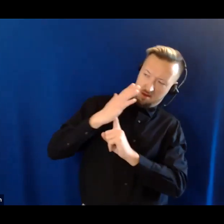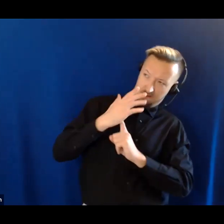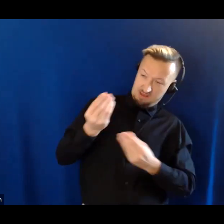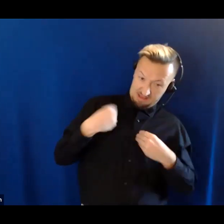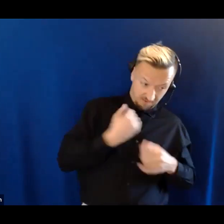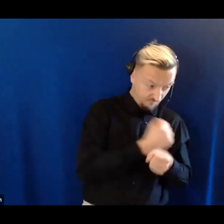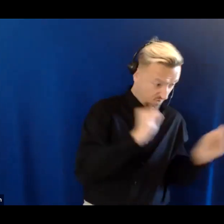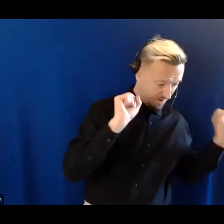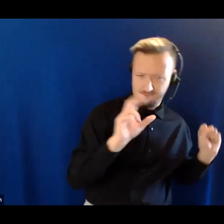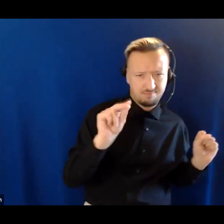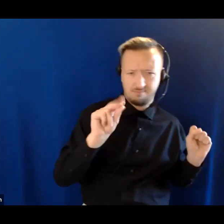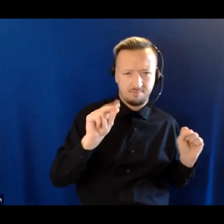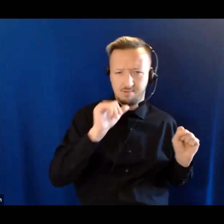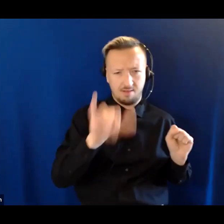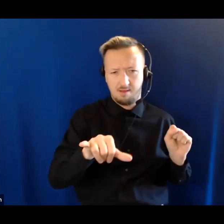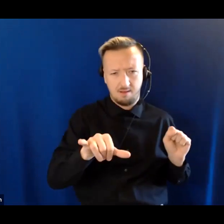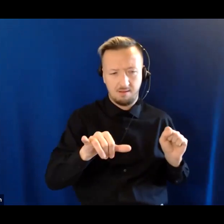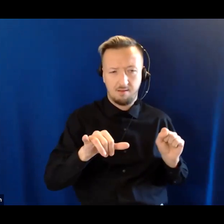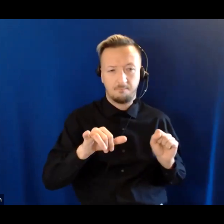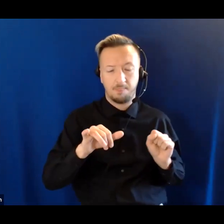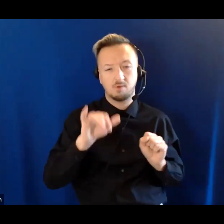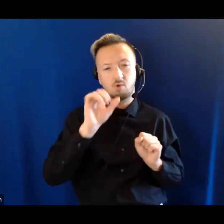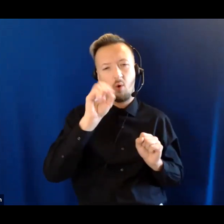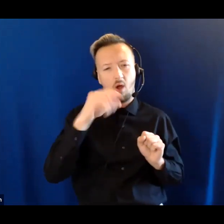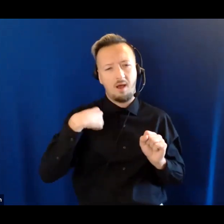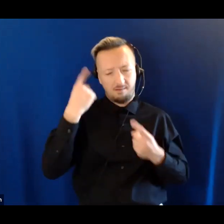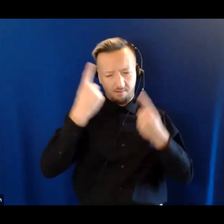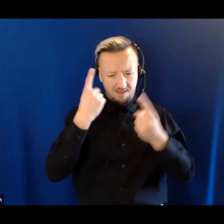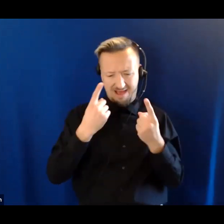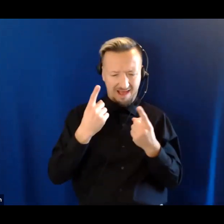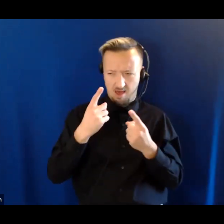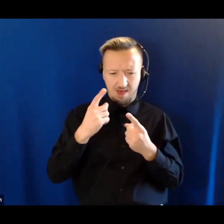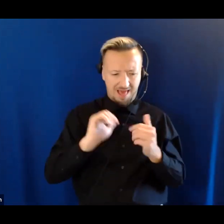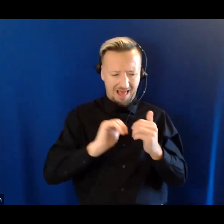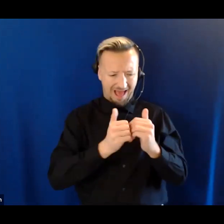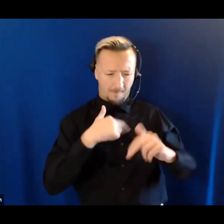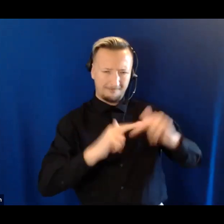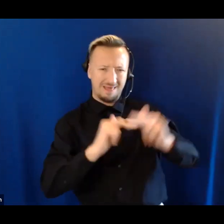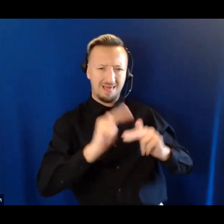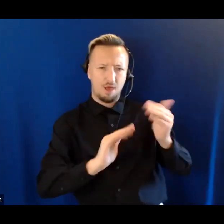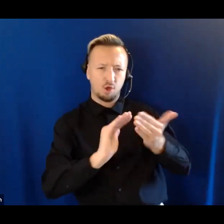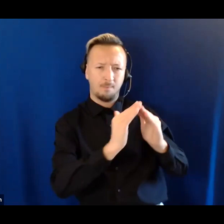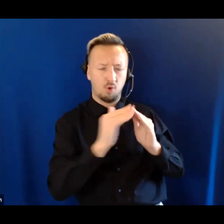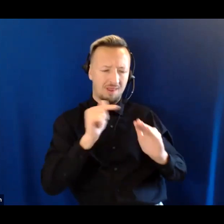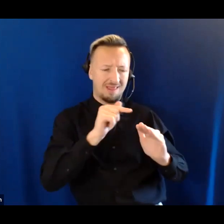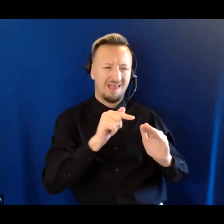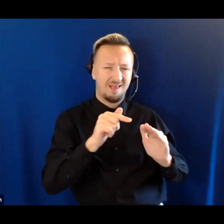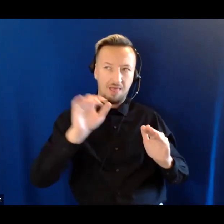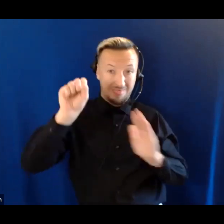build community outside of what was regulated by the state, what is being given to us through grants and